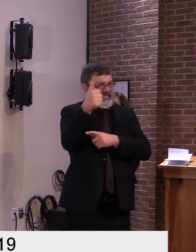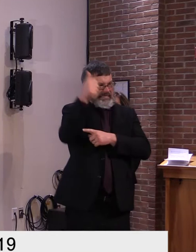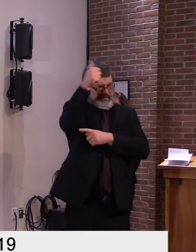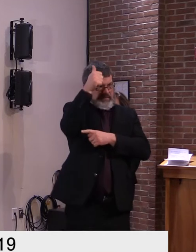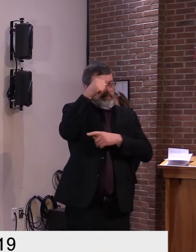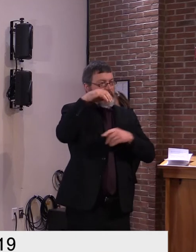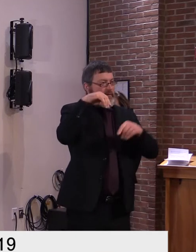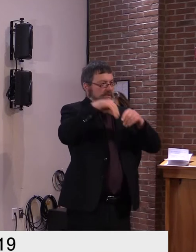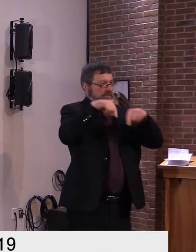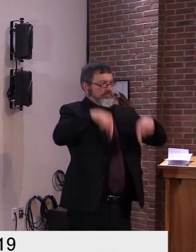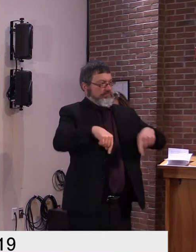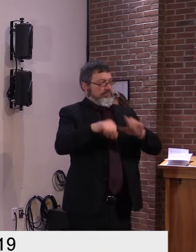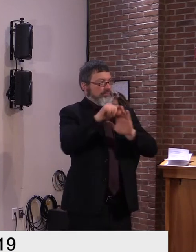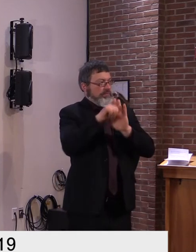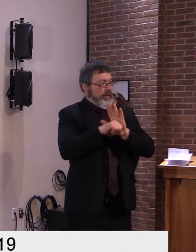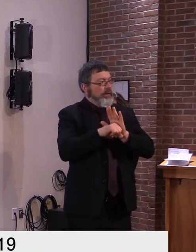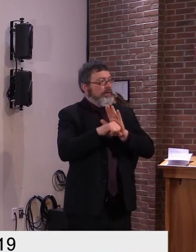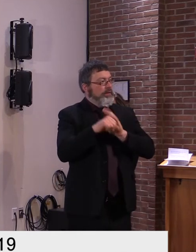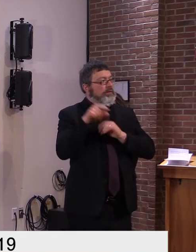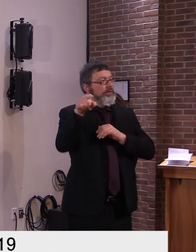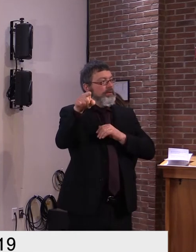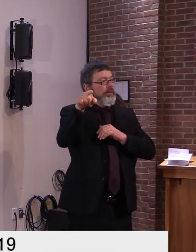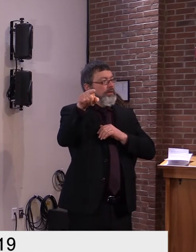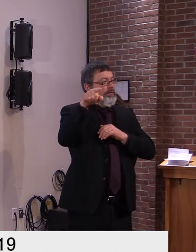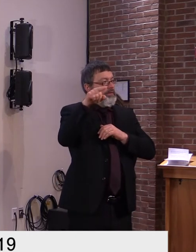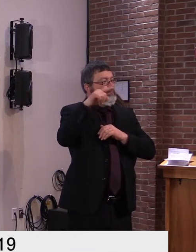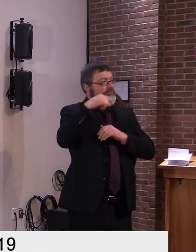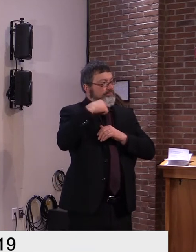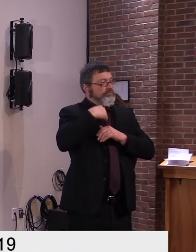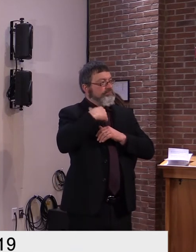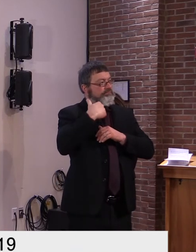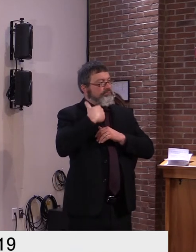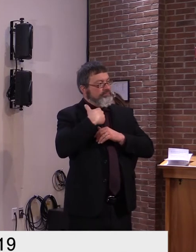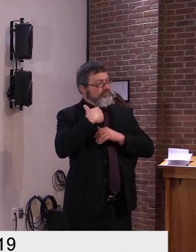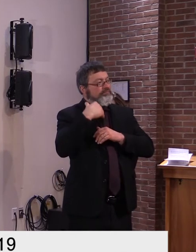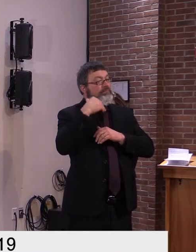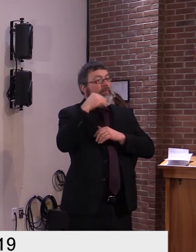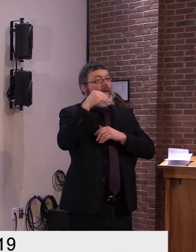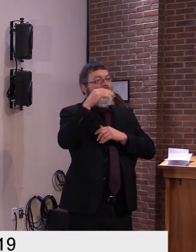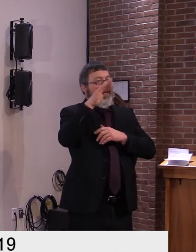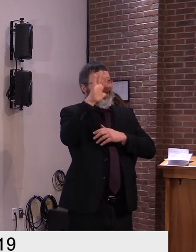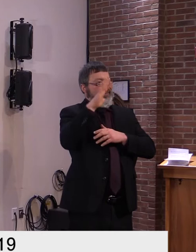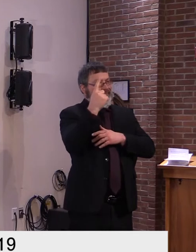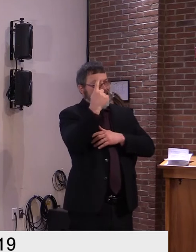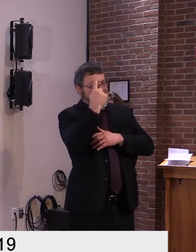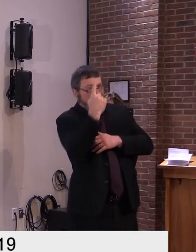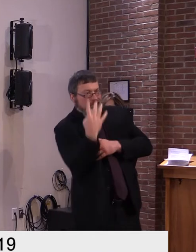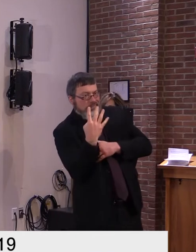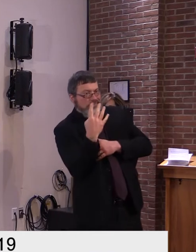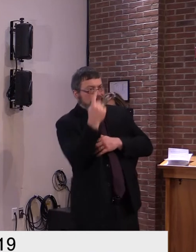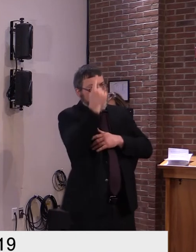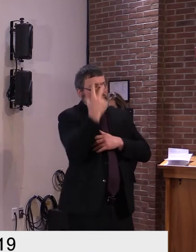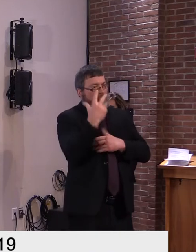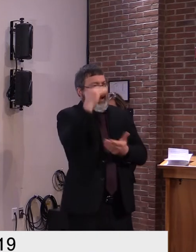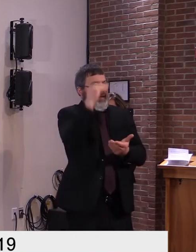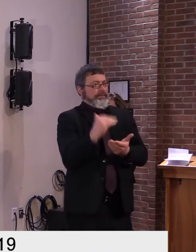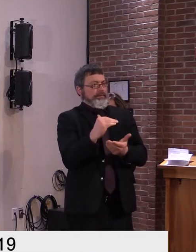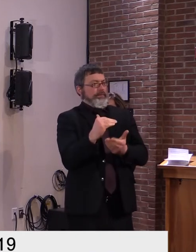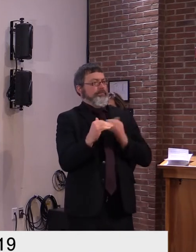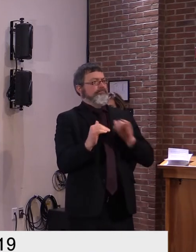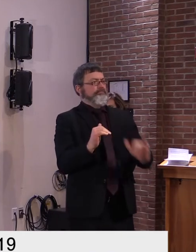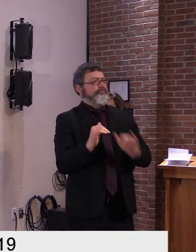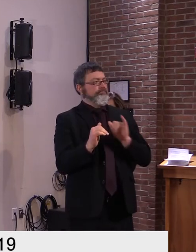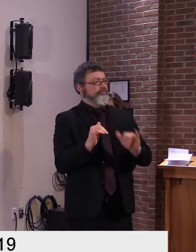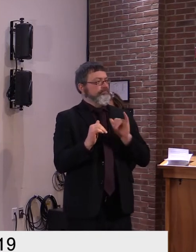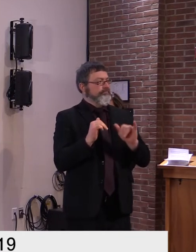in their allocation for next week. And two of my colleagues, one in the Midwest, one in Montana, who